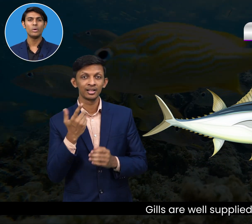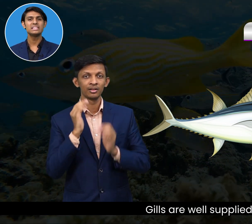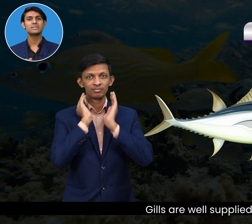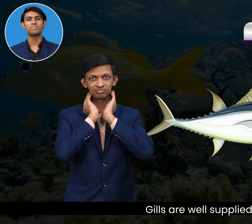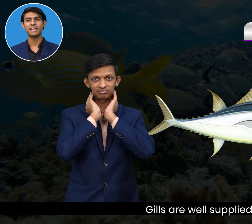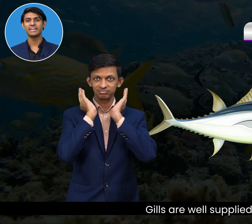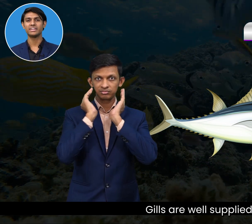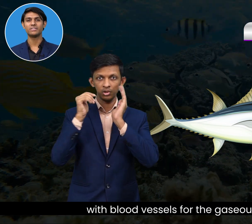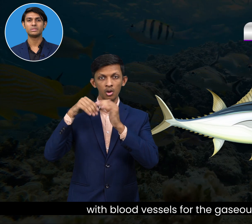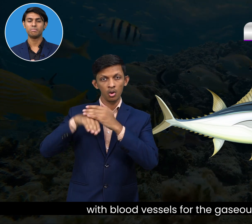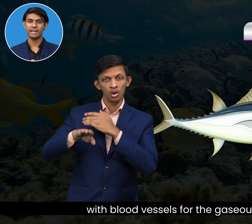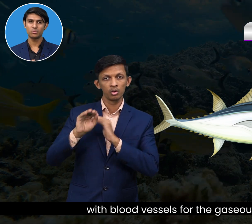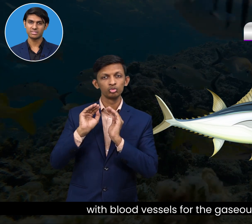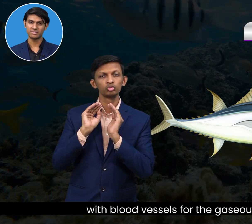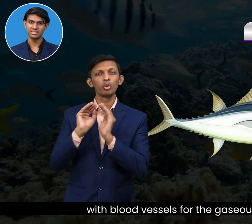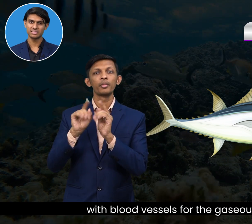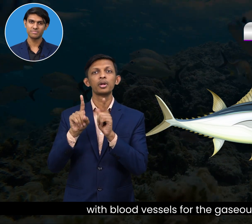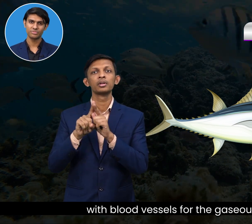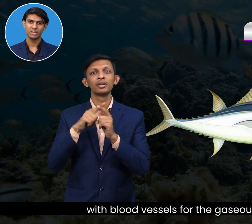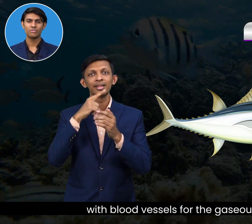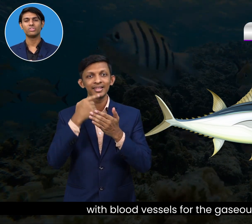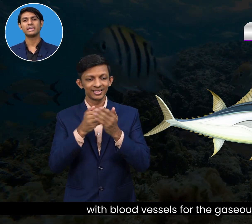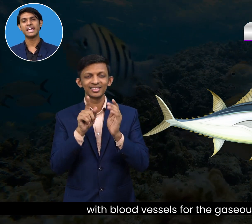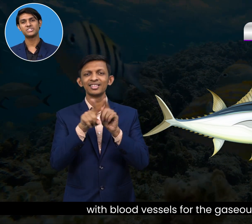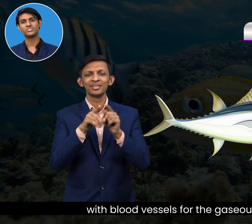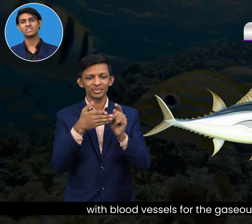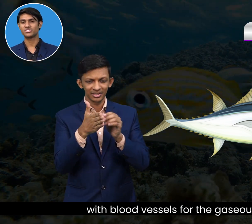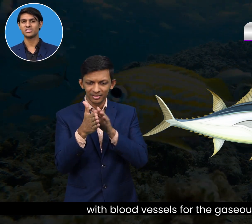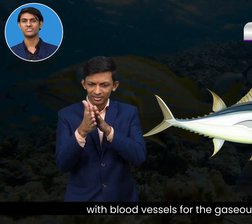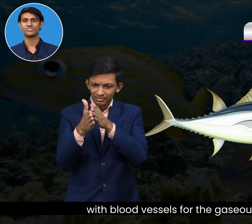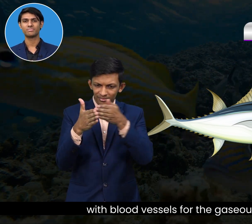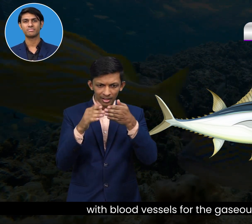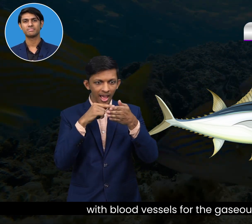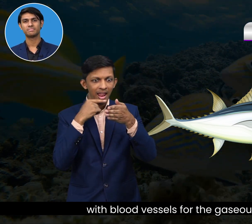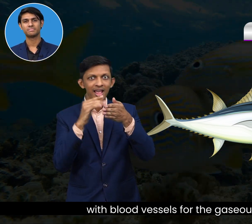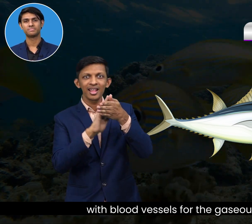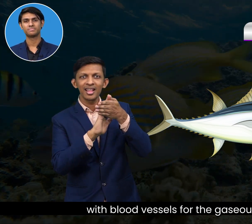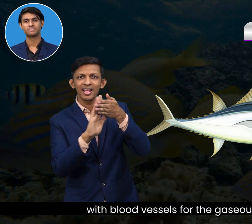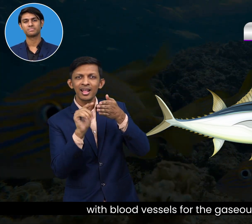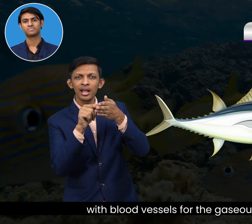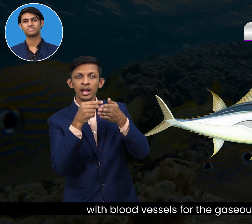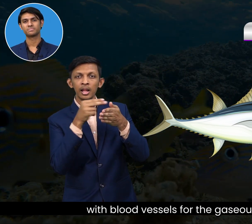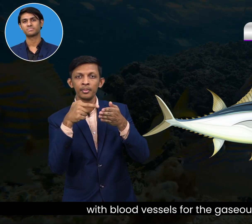Gills are well supplied with blood vessels for the gaseous exchange.